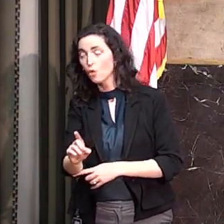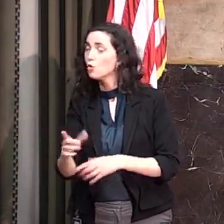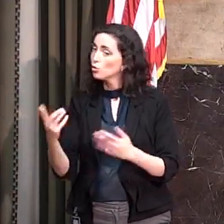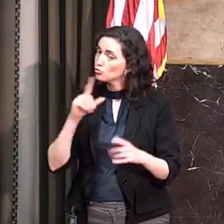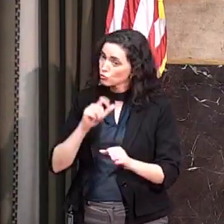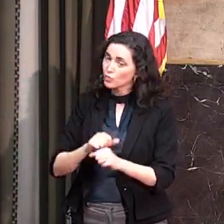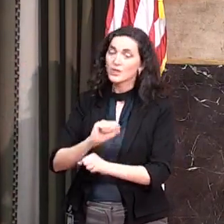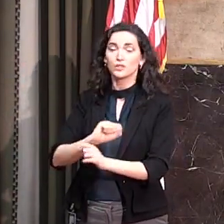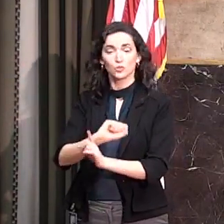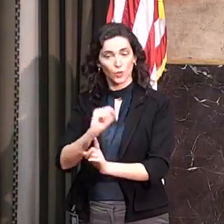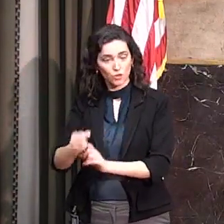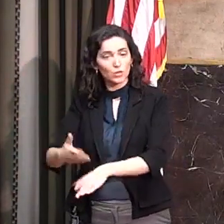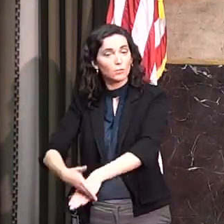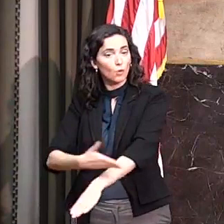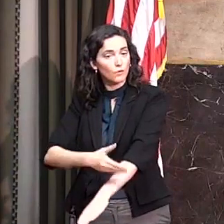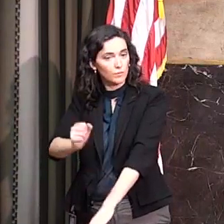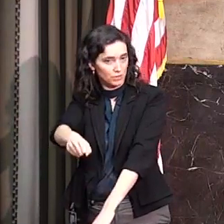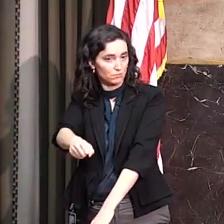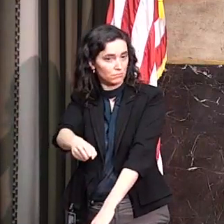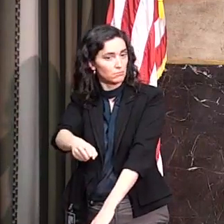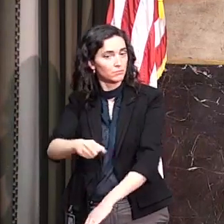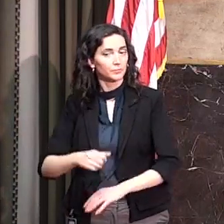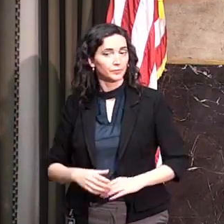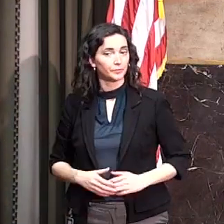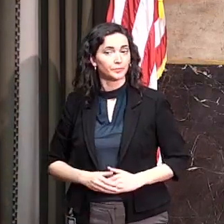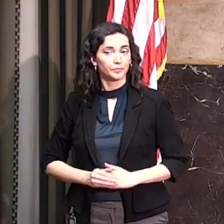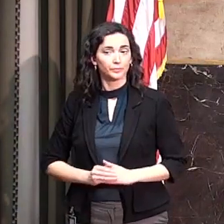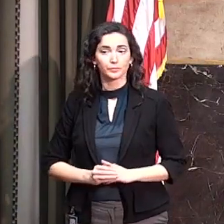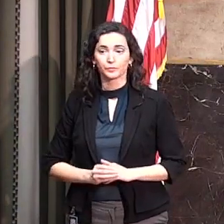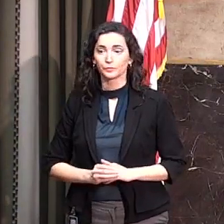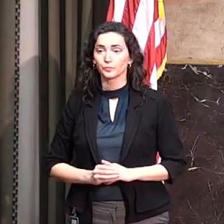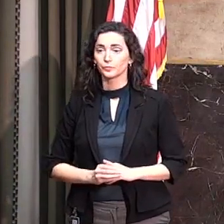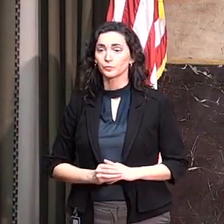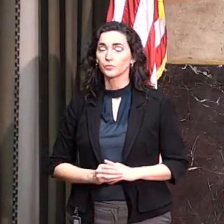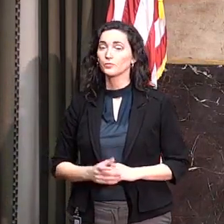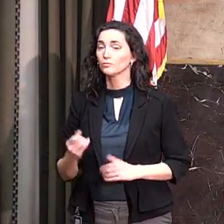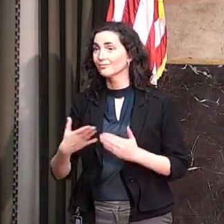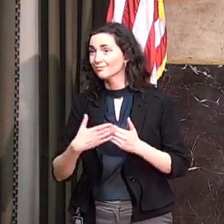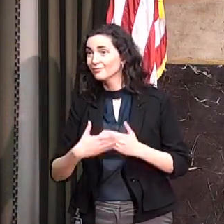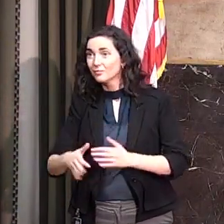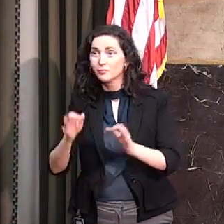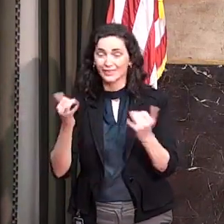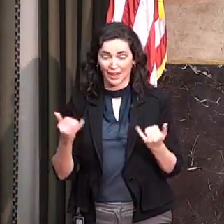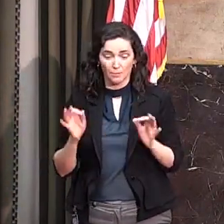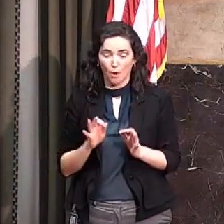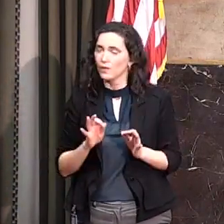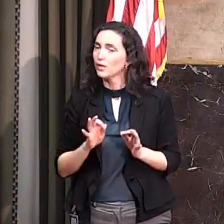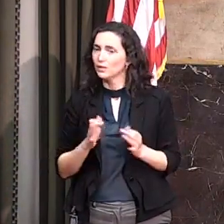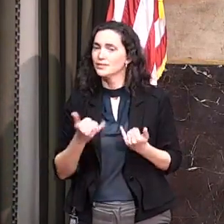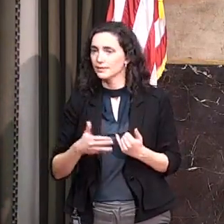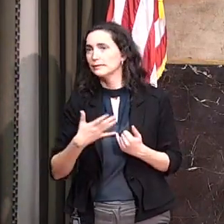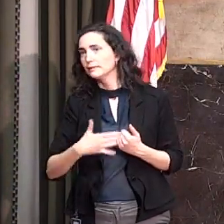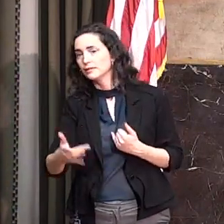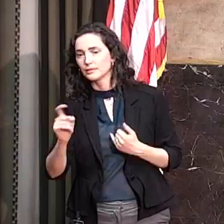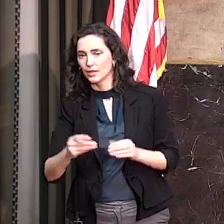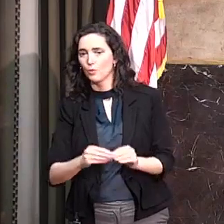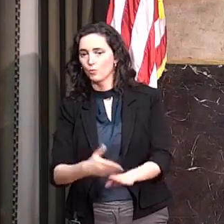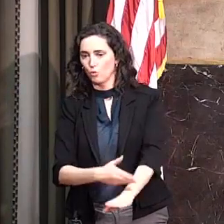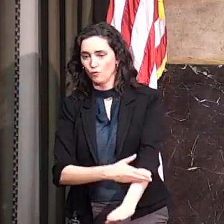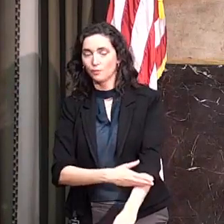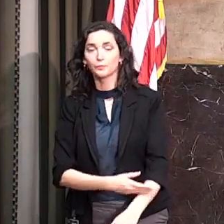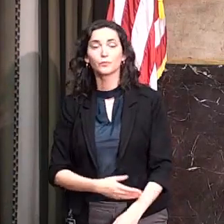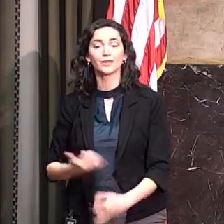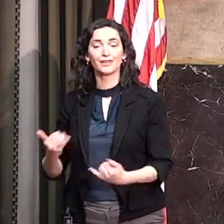improving. That's the bottom line. We do have a ways to go. On hospitalizations, today we're